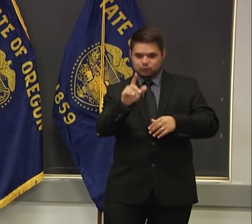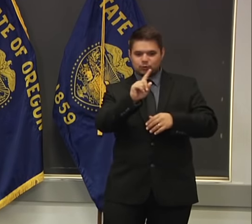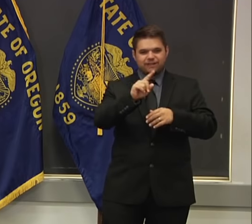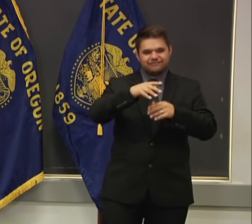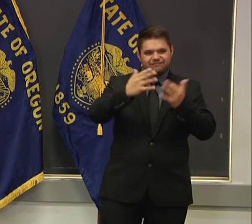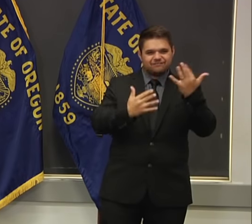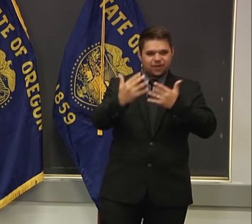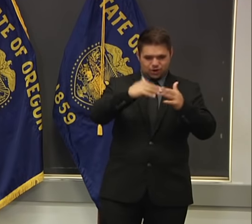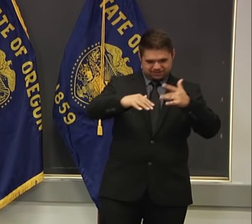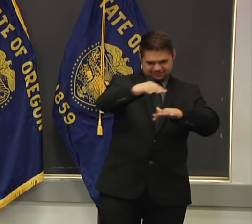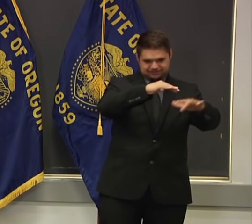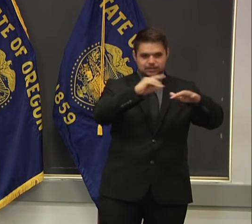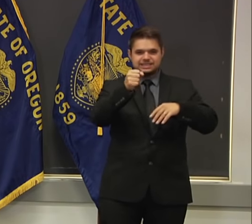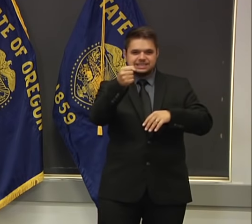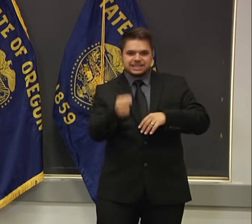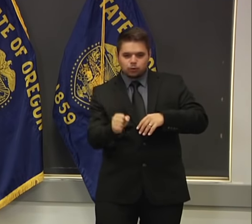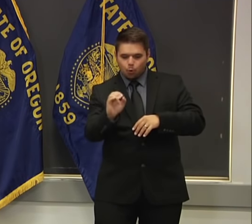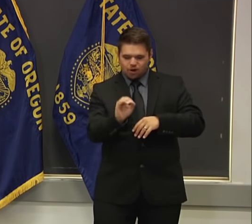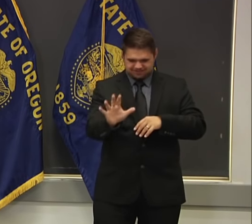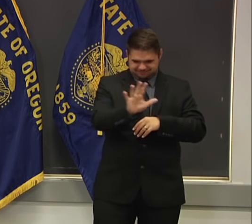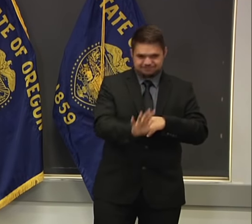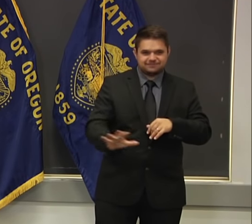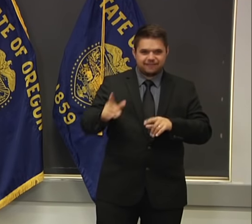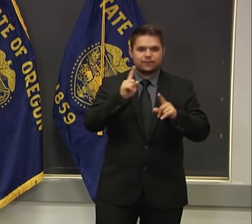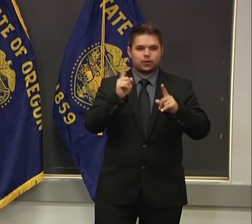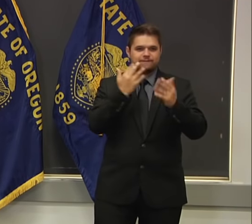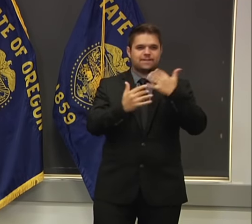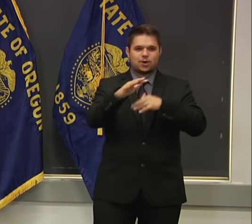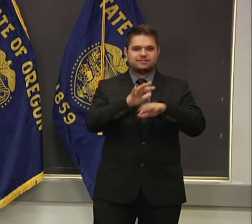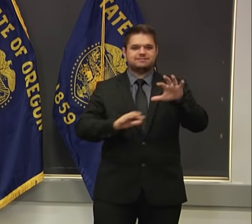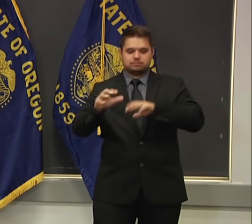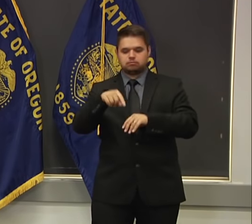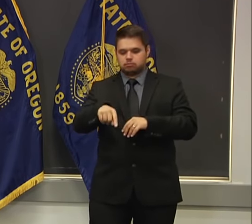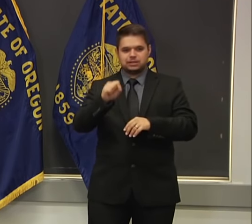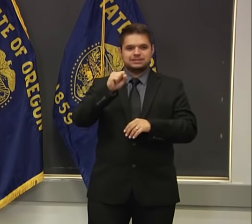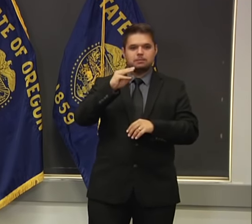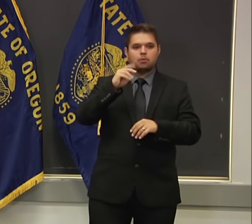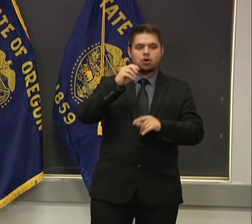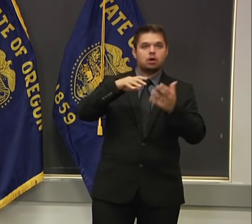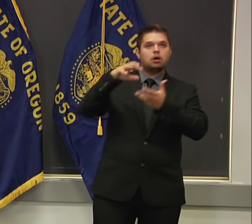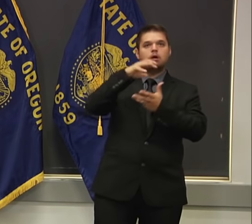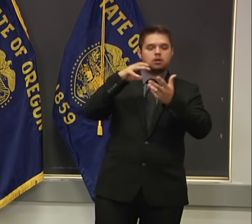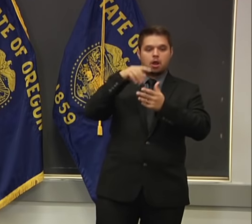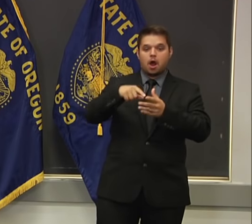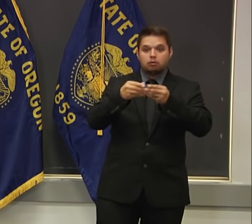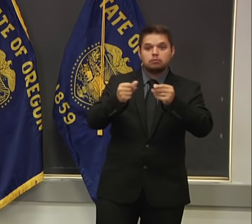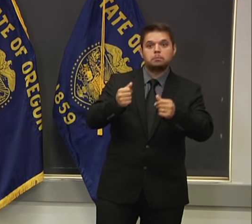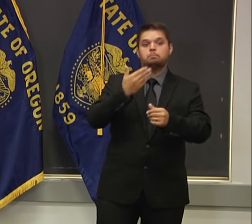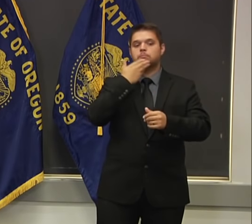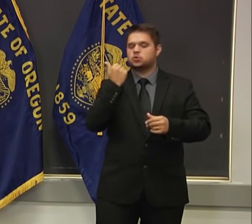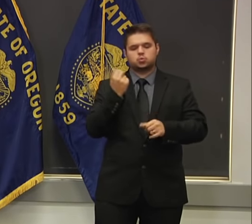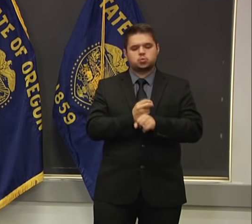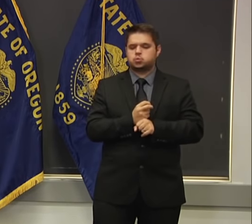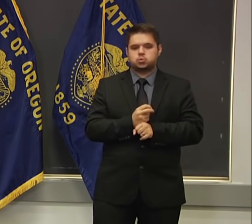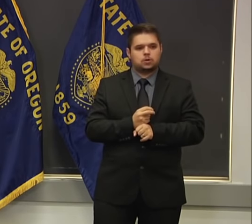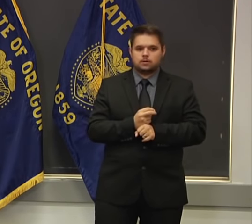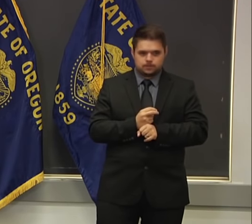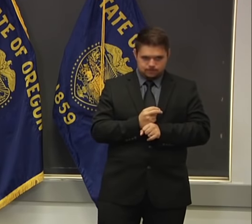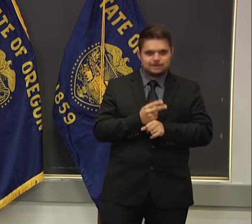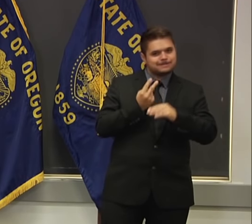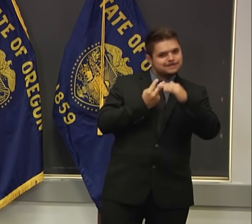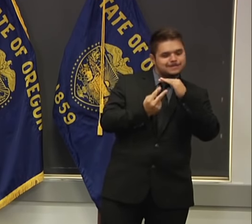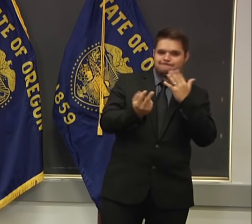that are being impacted by California fires. Smoke can be unpredictable, and along with these fires